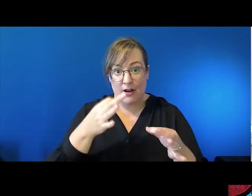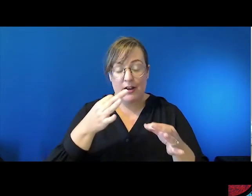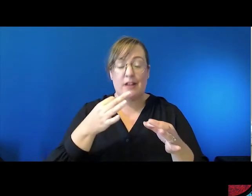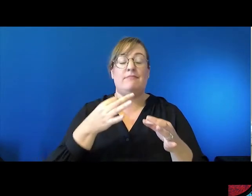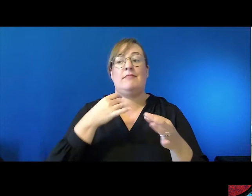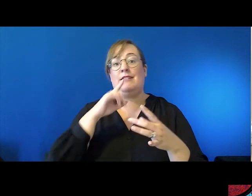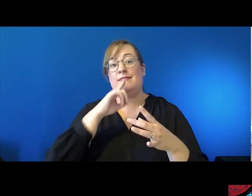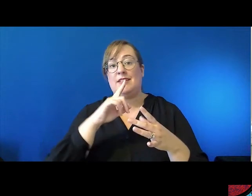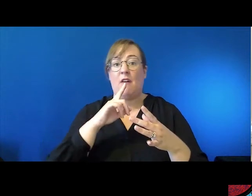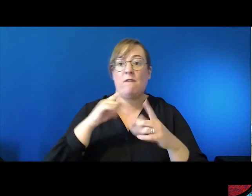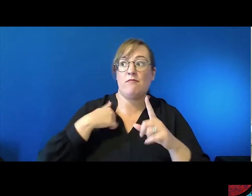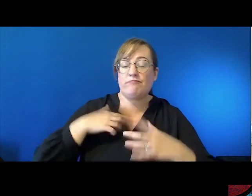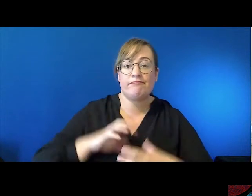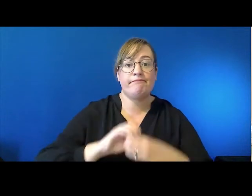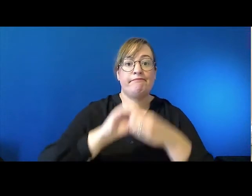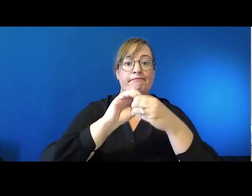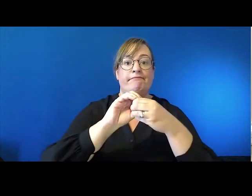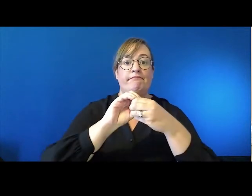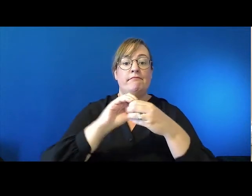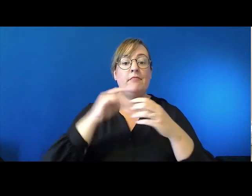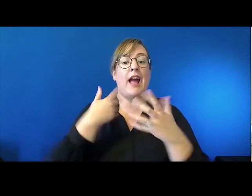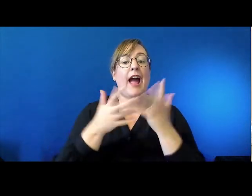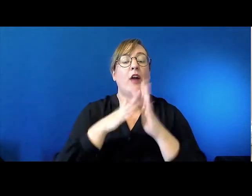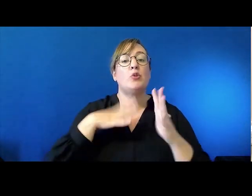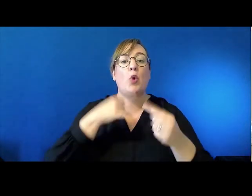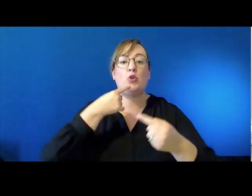pre-existing sovereignty, or however you want to define it.